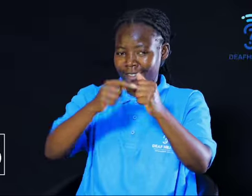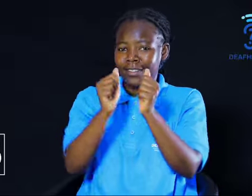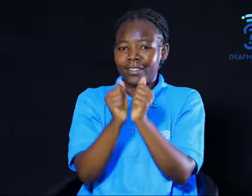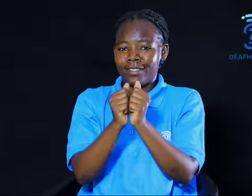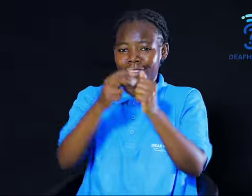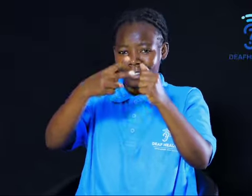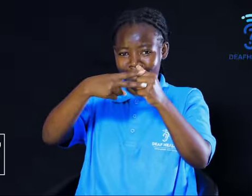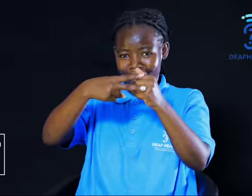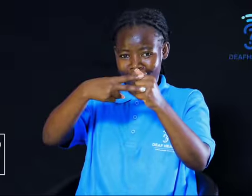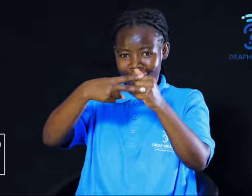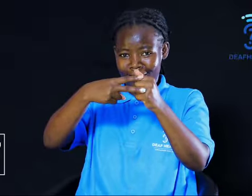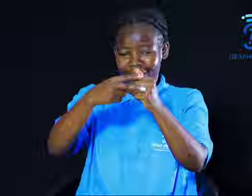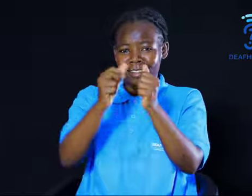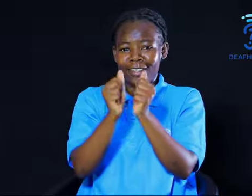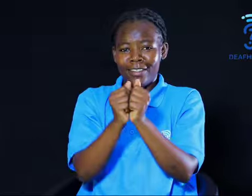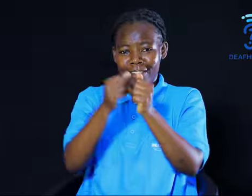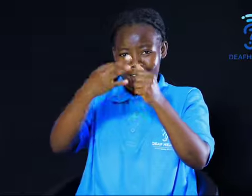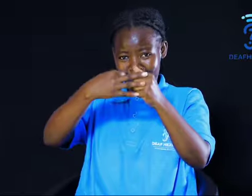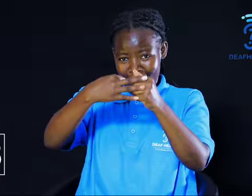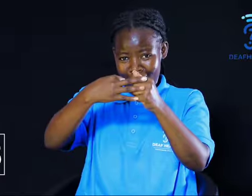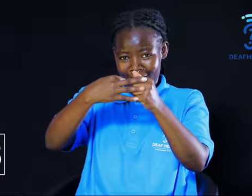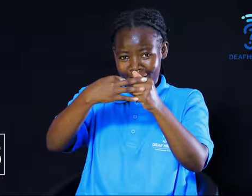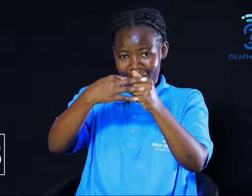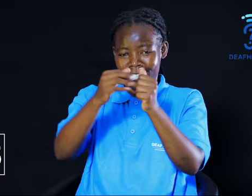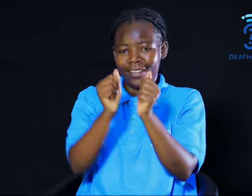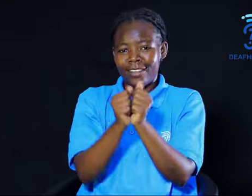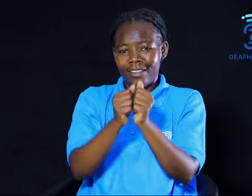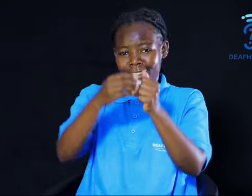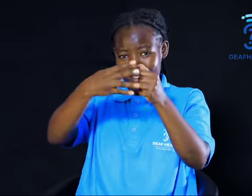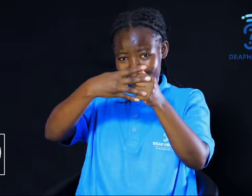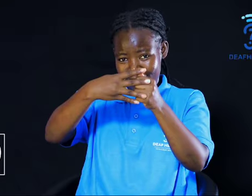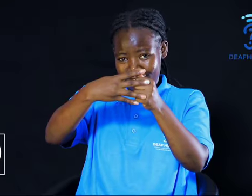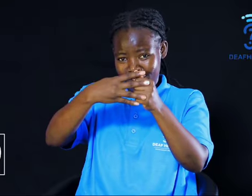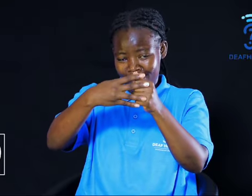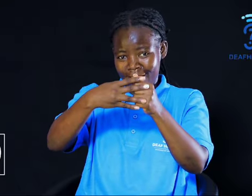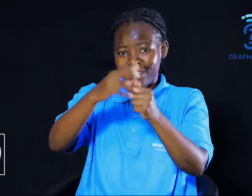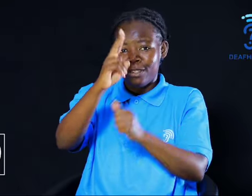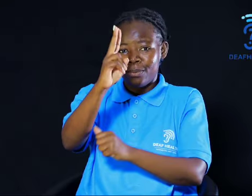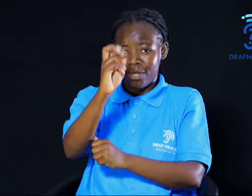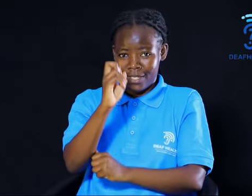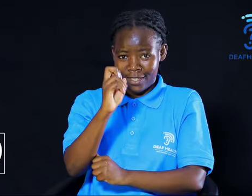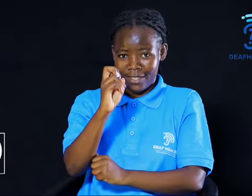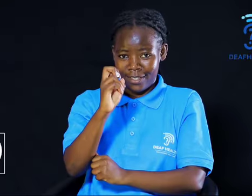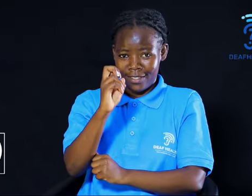16, 17, 18, 19,